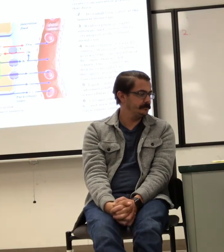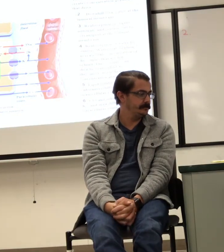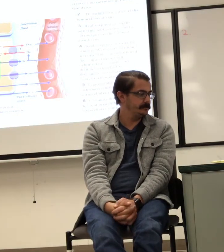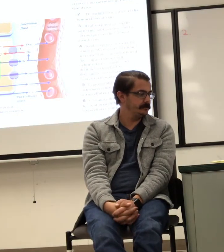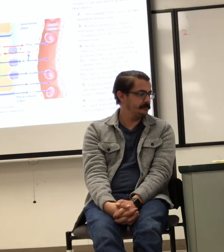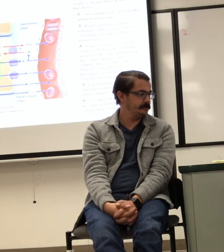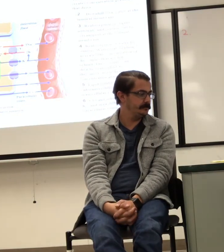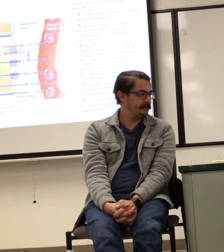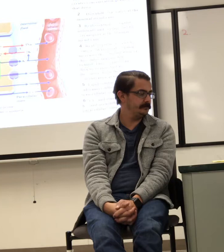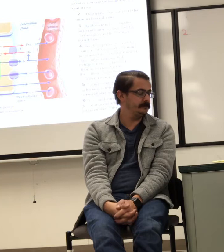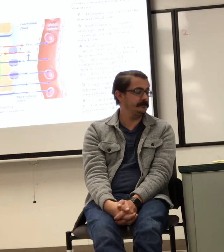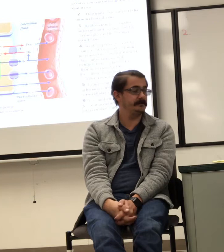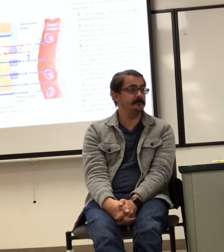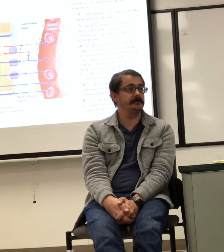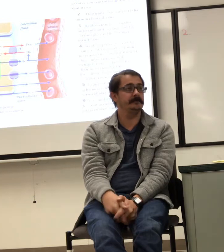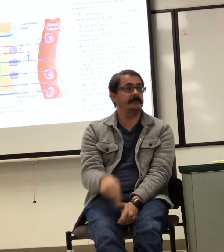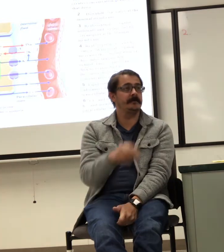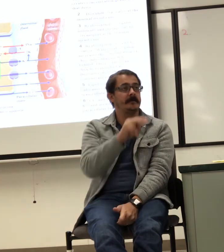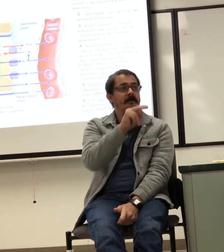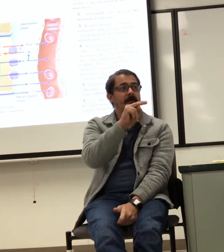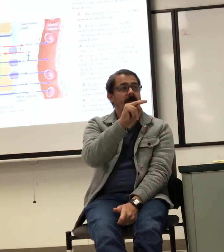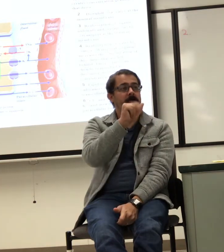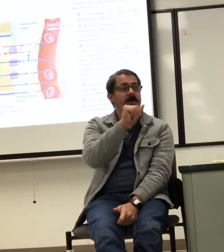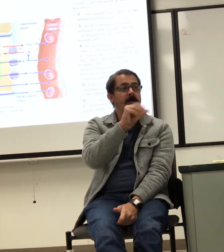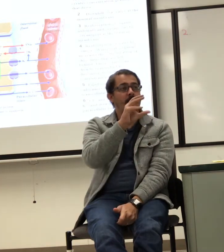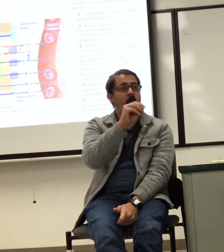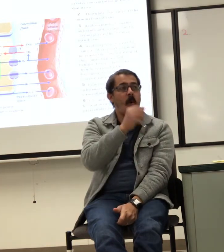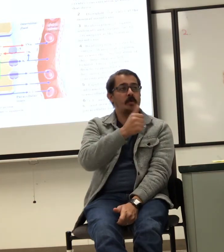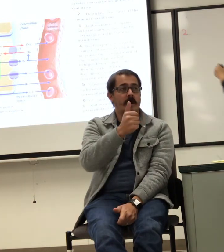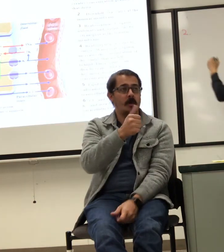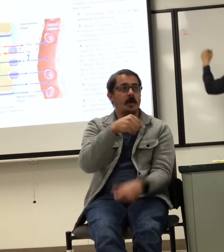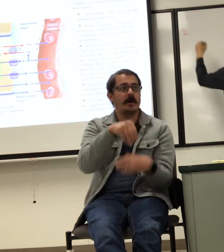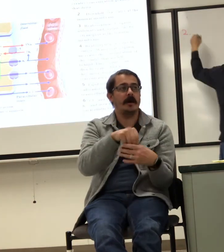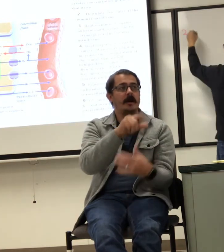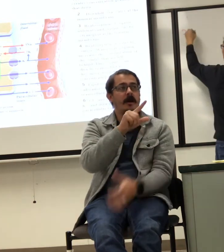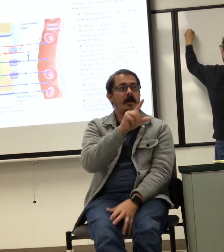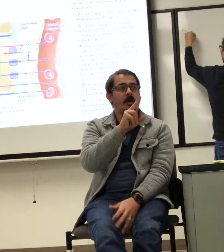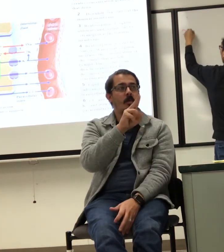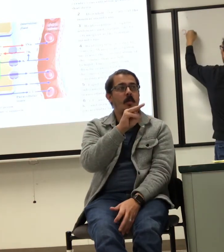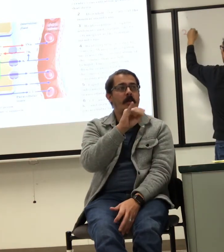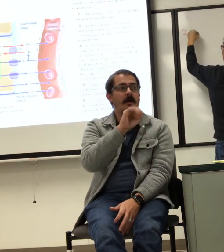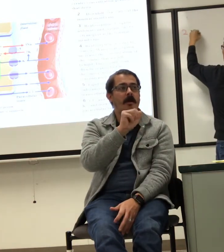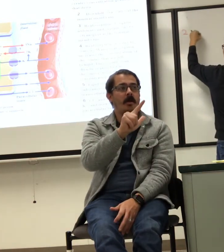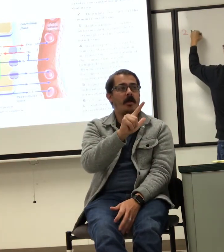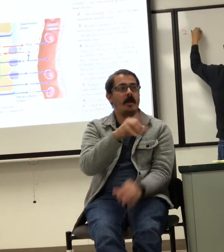It's a sodium co-transporter, and it's in the luminal membrane.